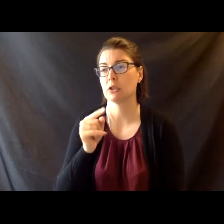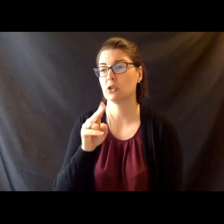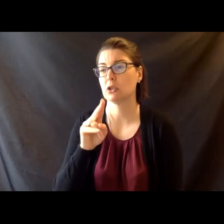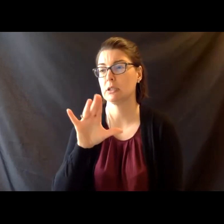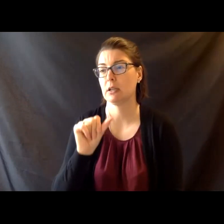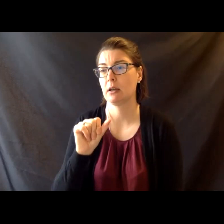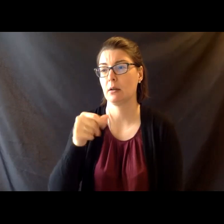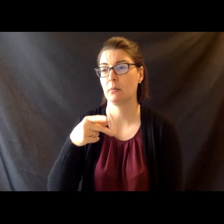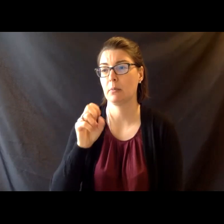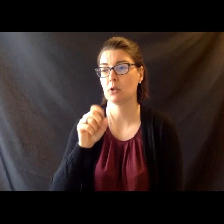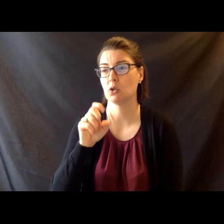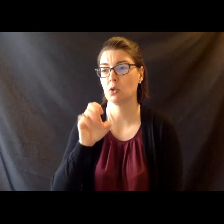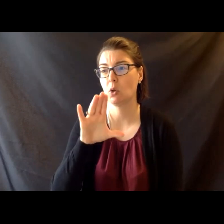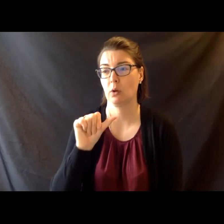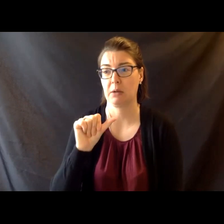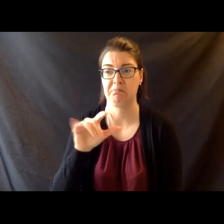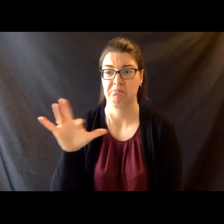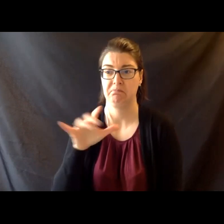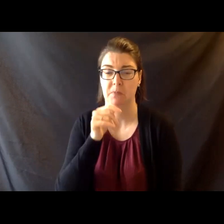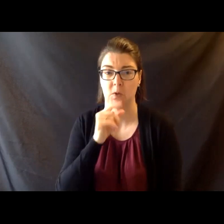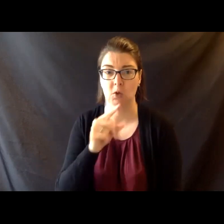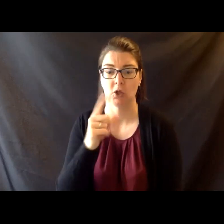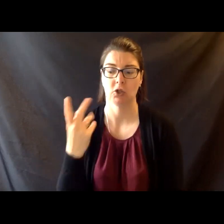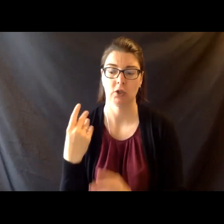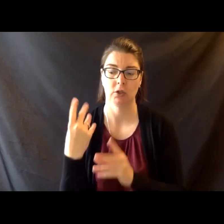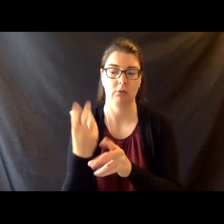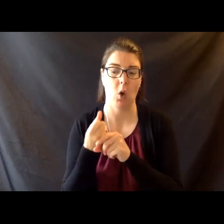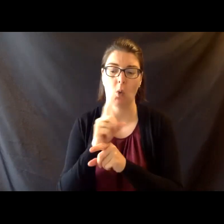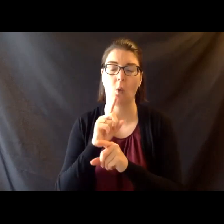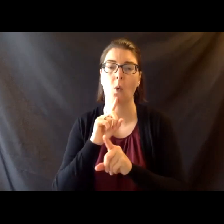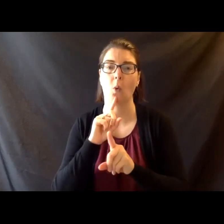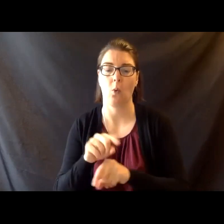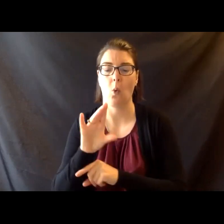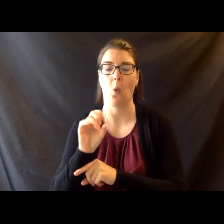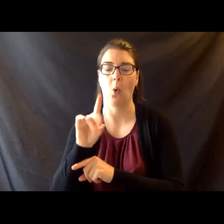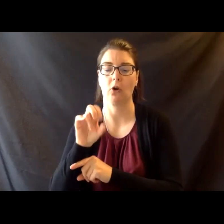Petrowska-Kuliko bestowed the Order of Canada in 2020.